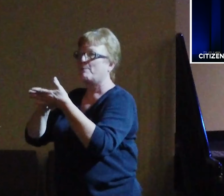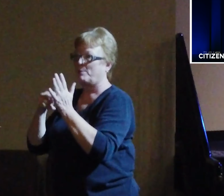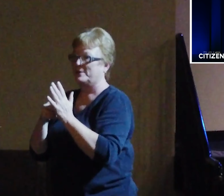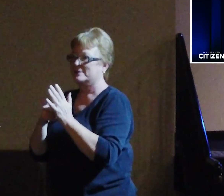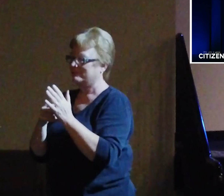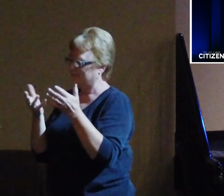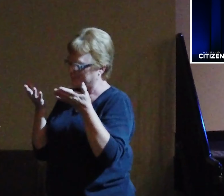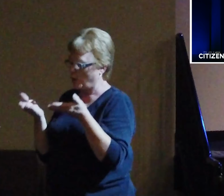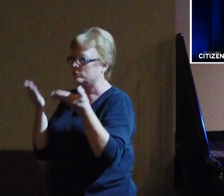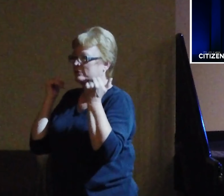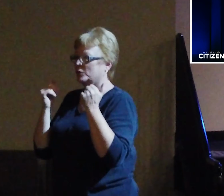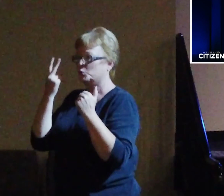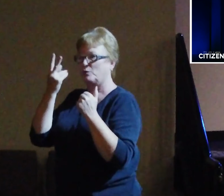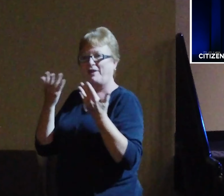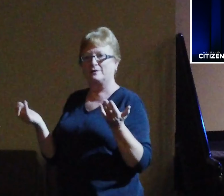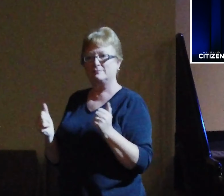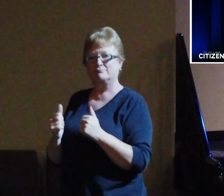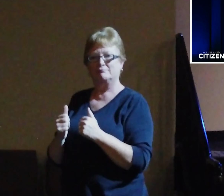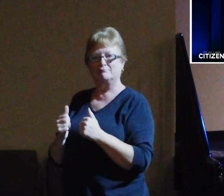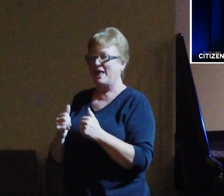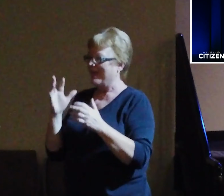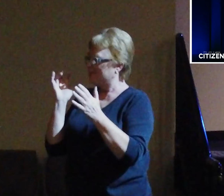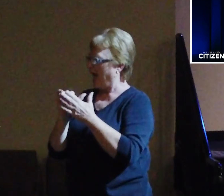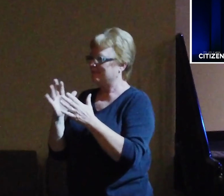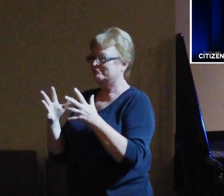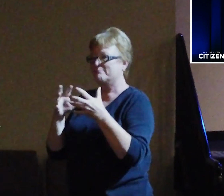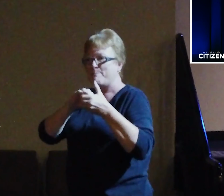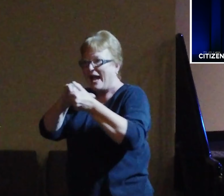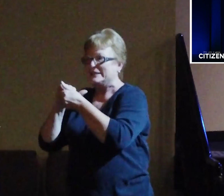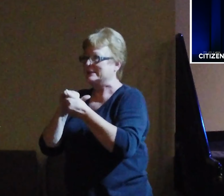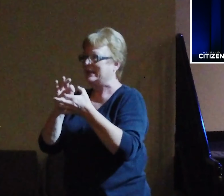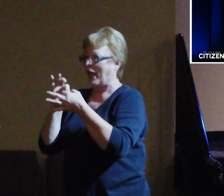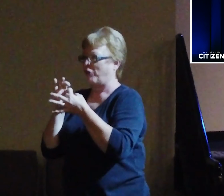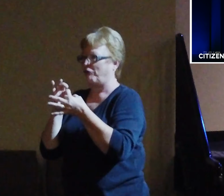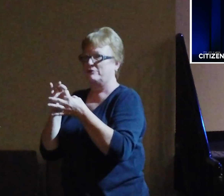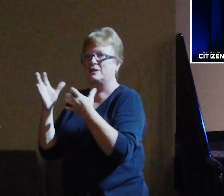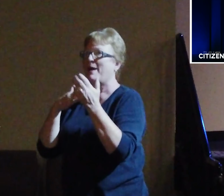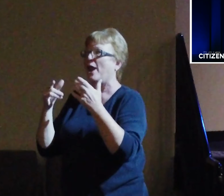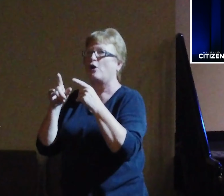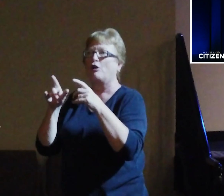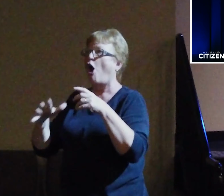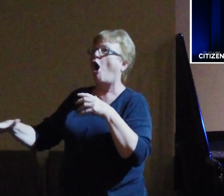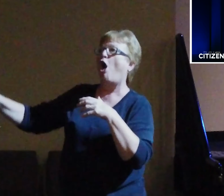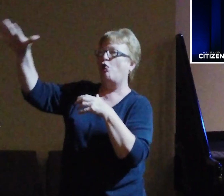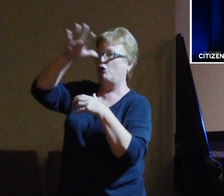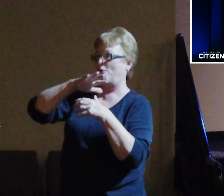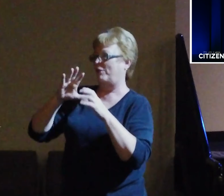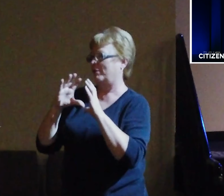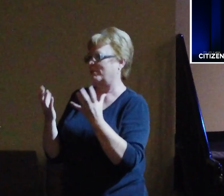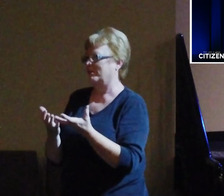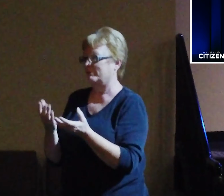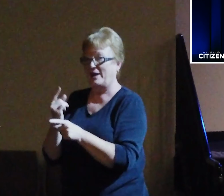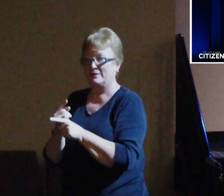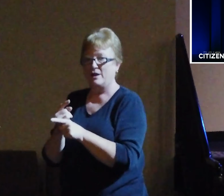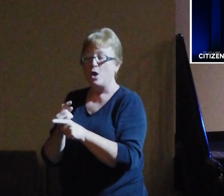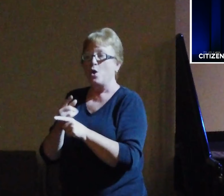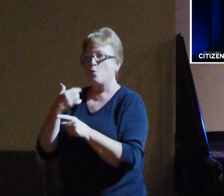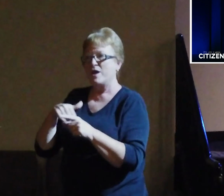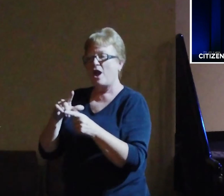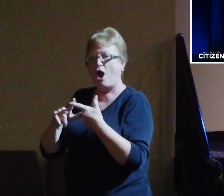It's like the most powerful two-part epoxy that exists. When these two sides are mixed together, we are firmly